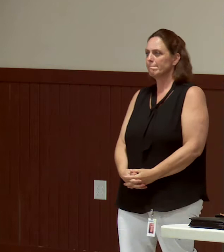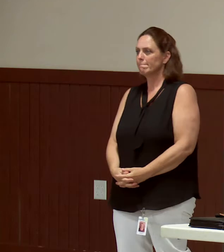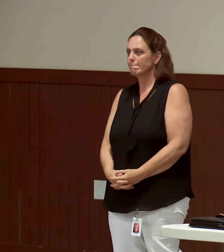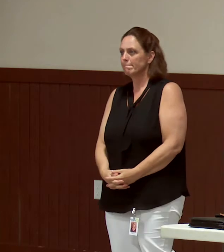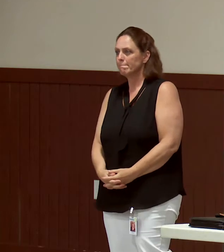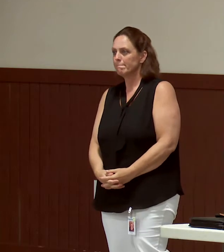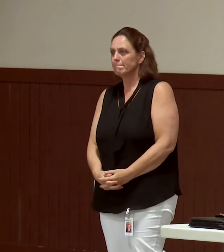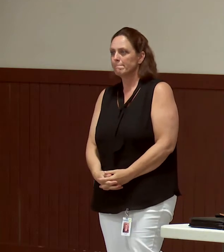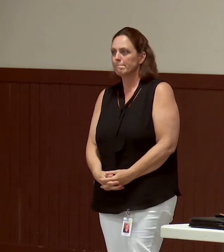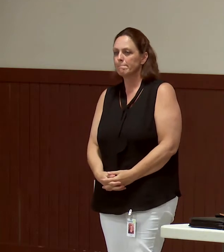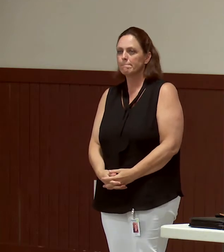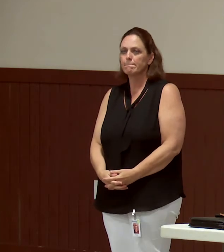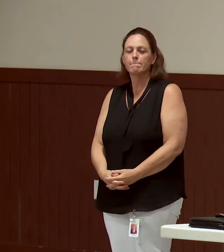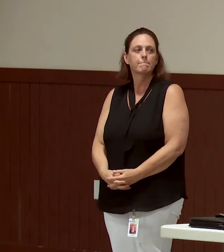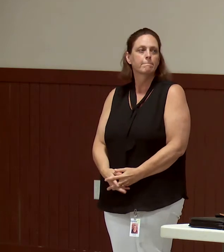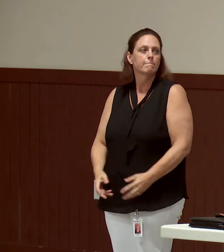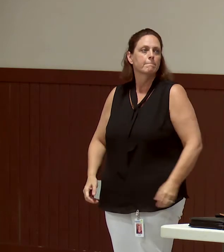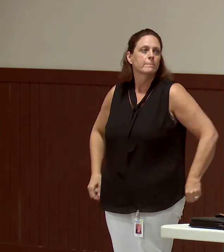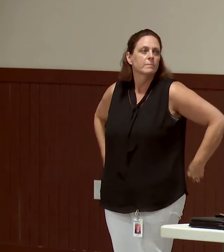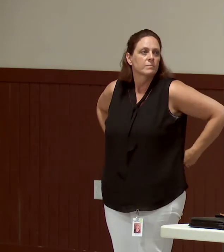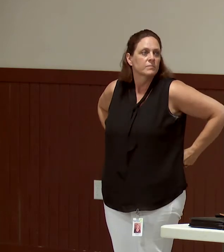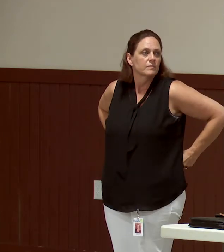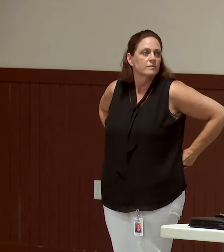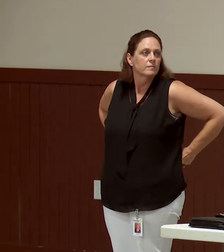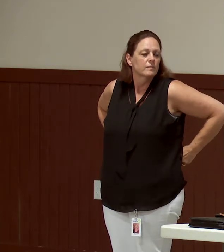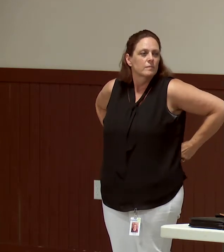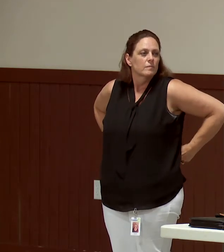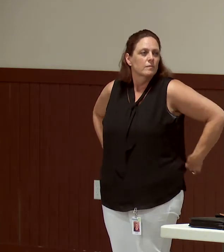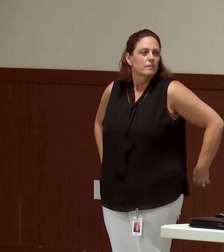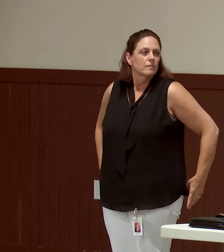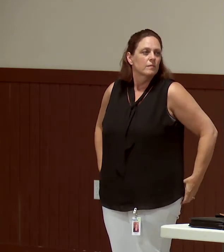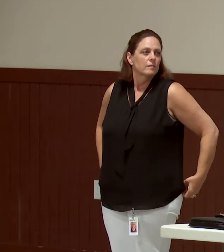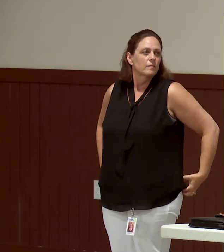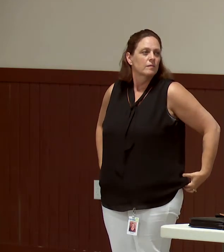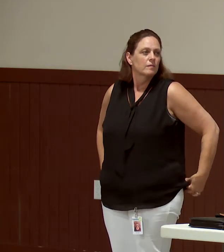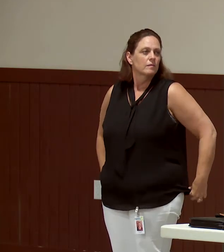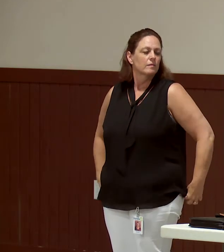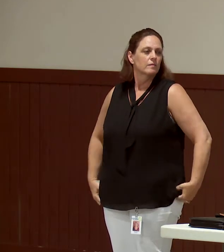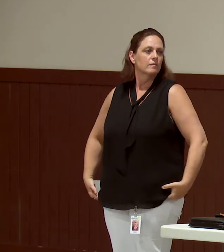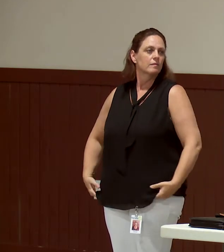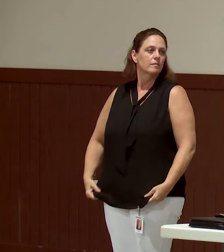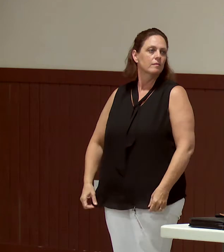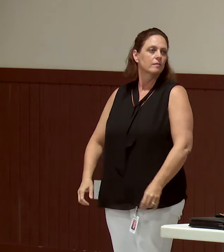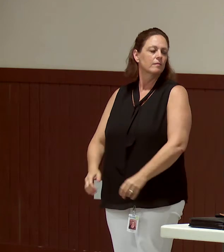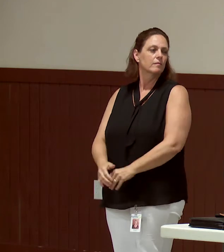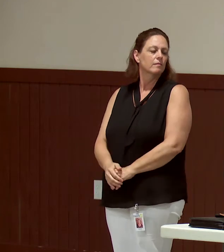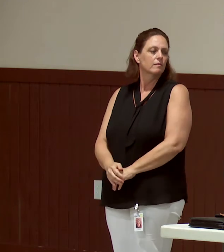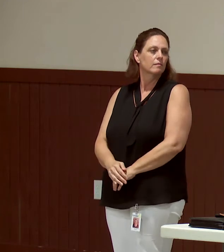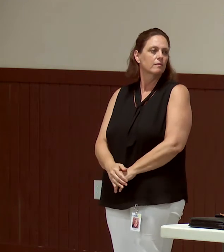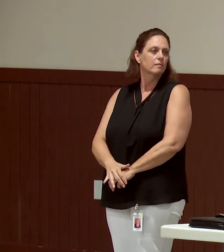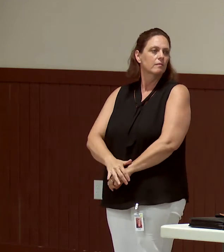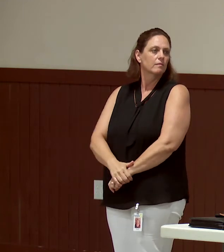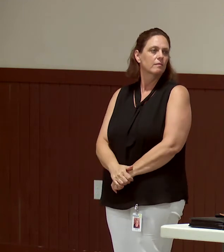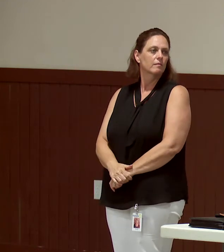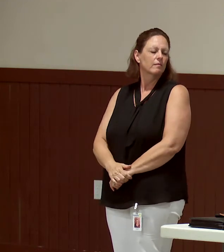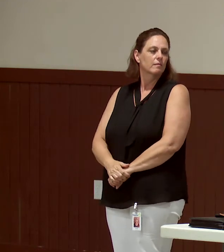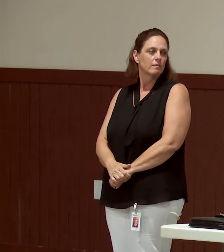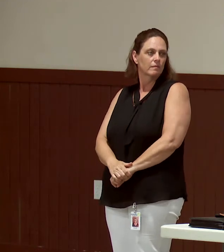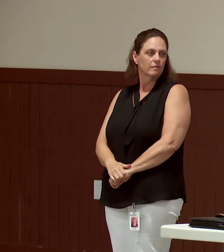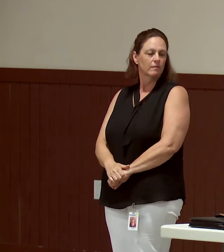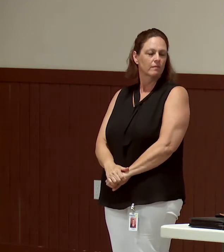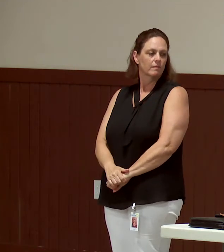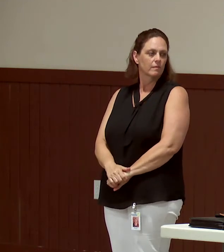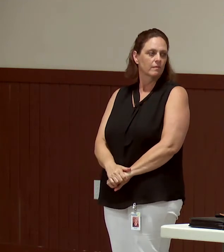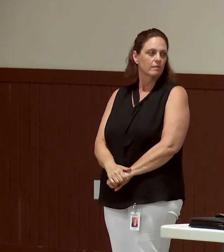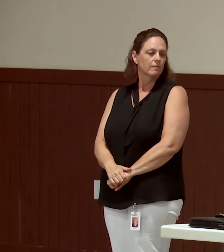by addressing the systemic public health and economic challenges that may have contributed to more severe impacts of the pandemic among low-income communities and people